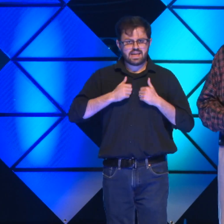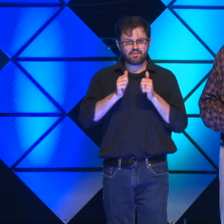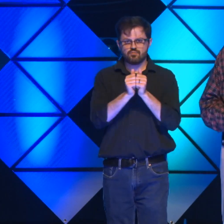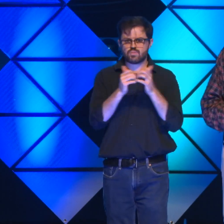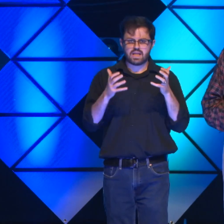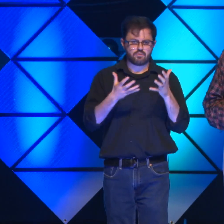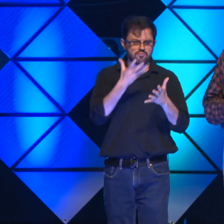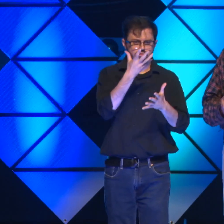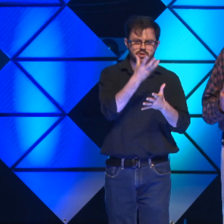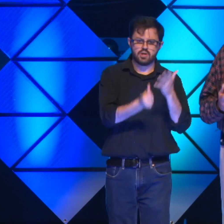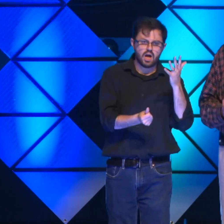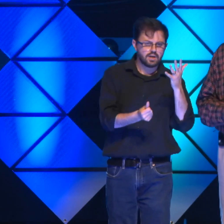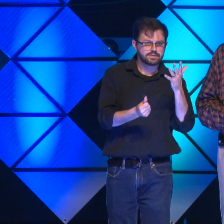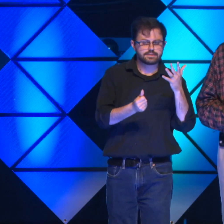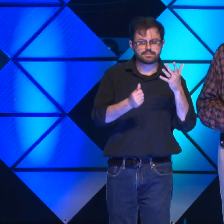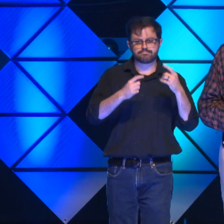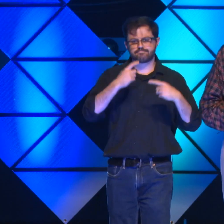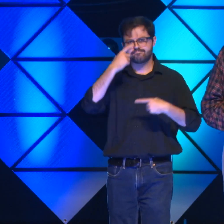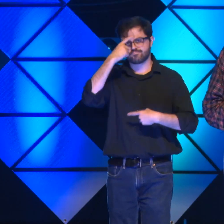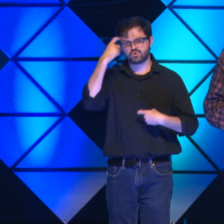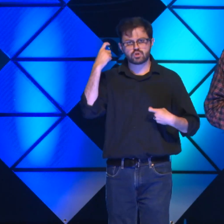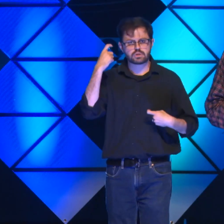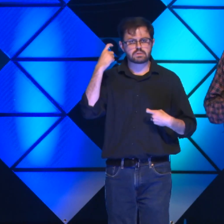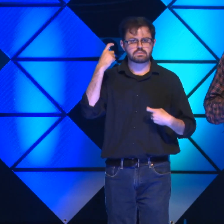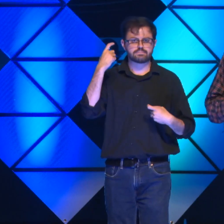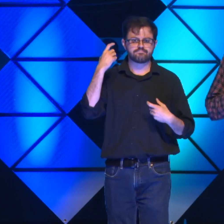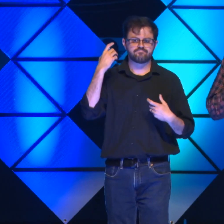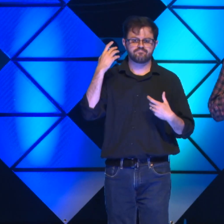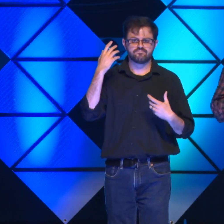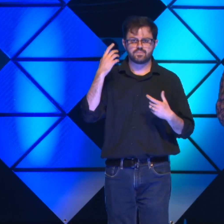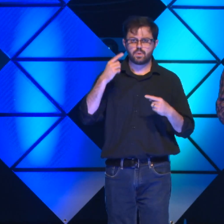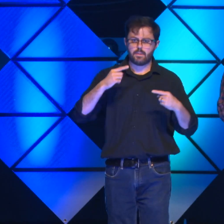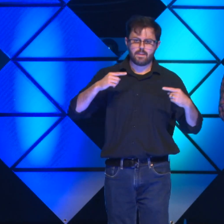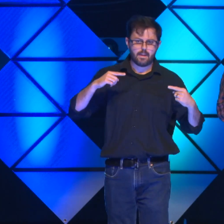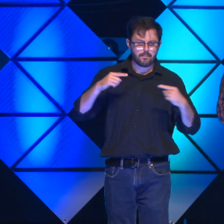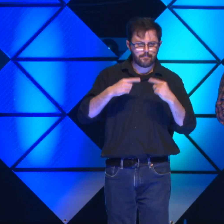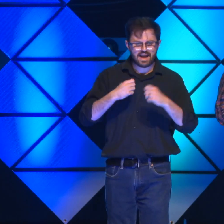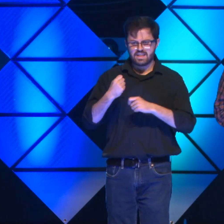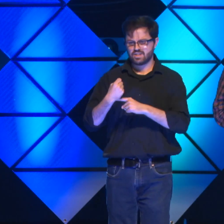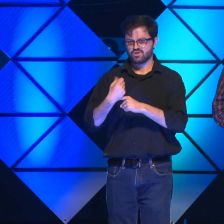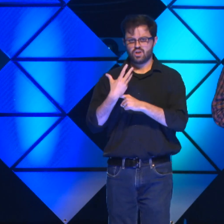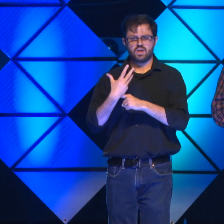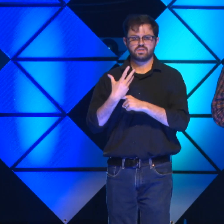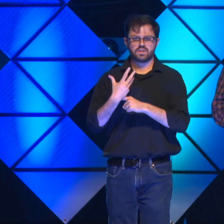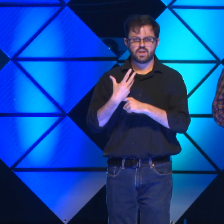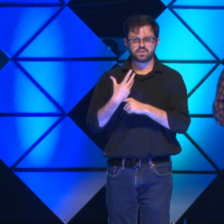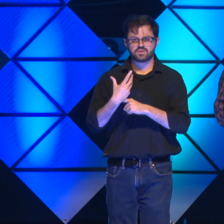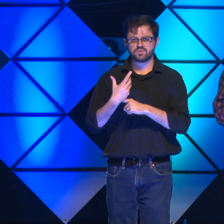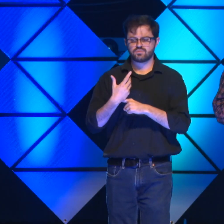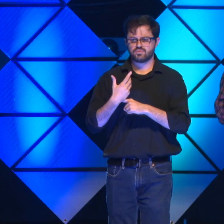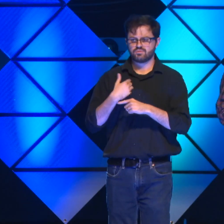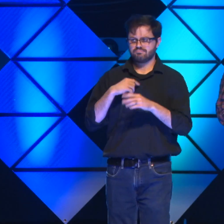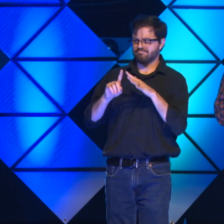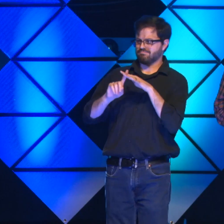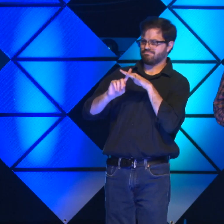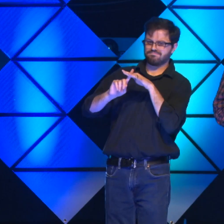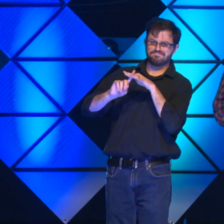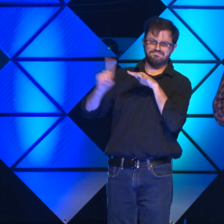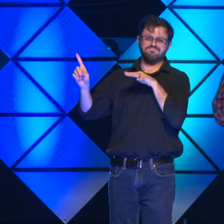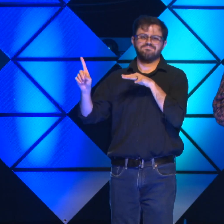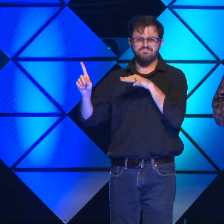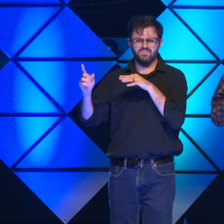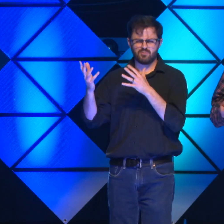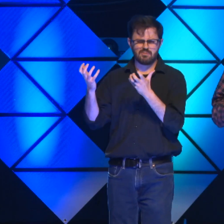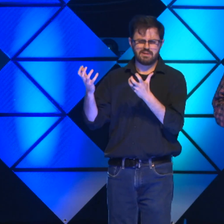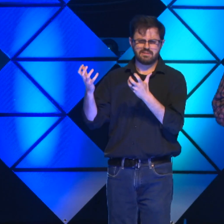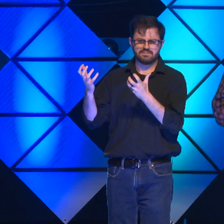significant loss, significant hurt, some pain that sends us down the road to get away,